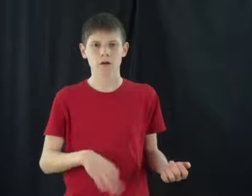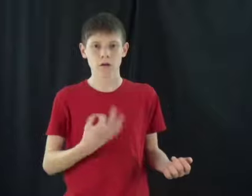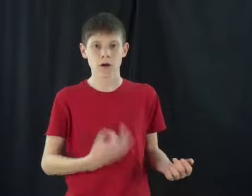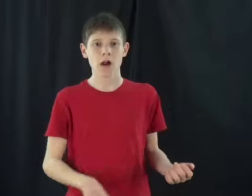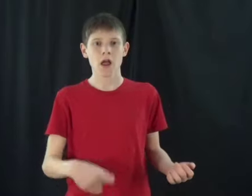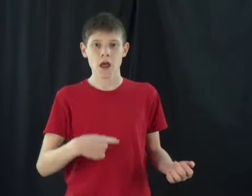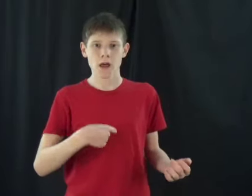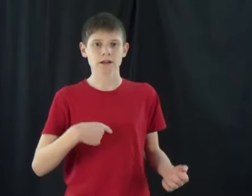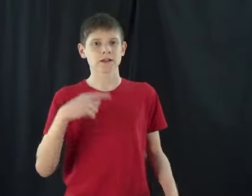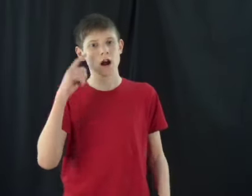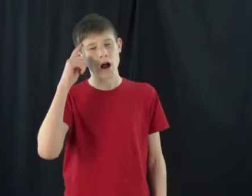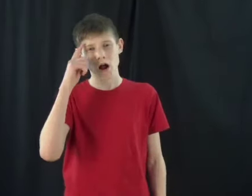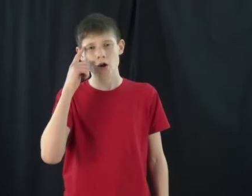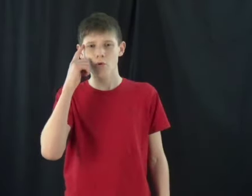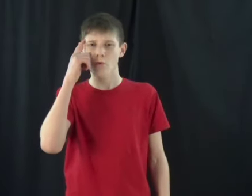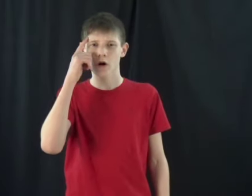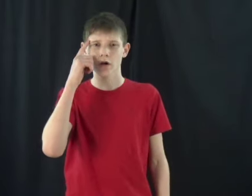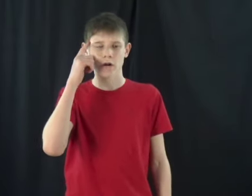And I wonder